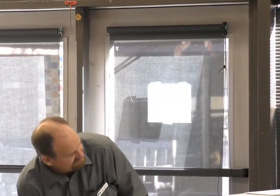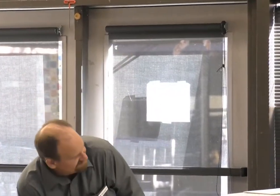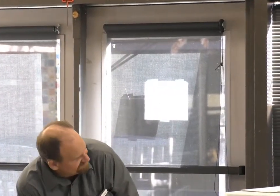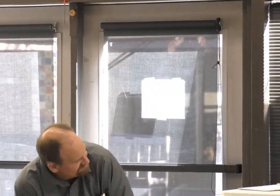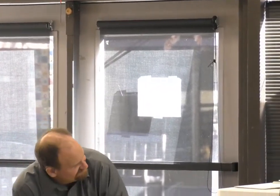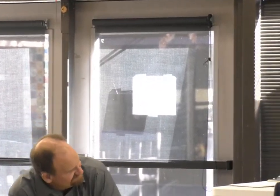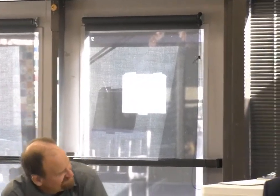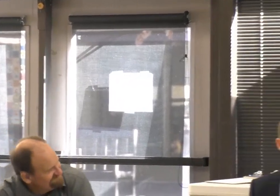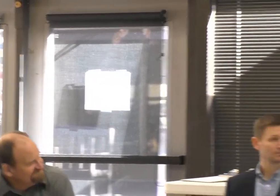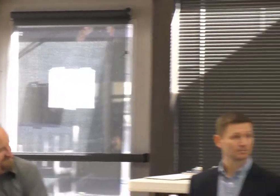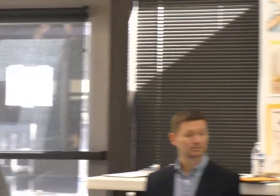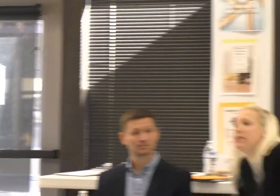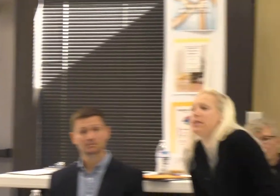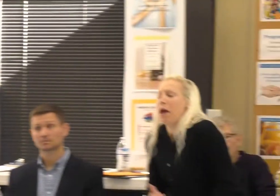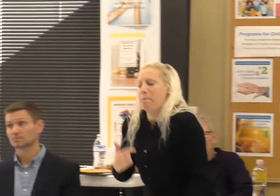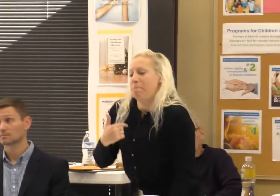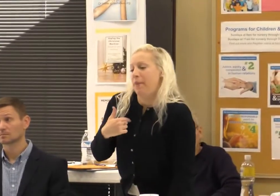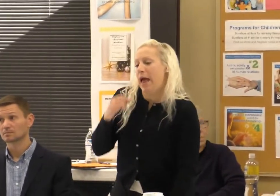that.